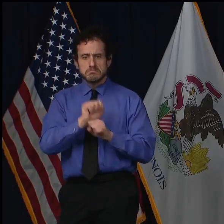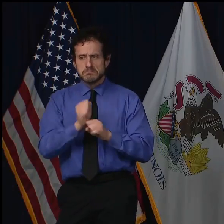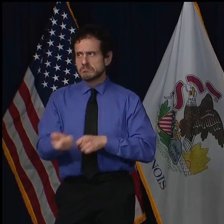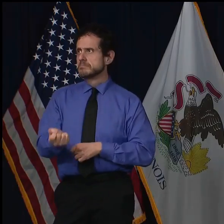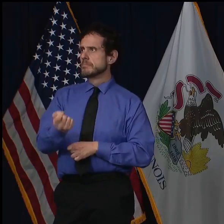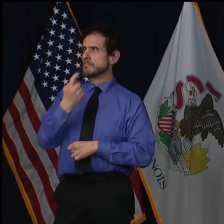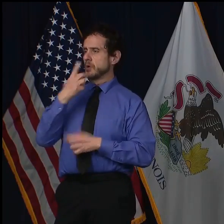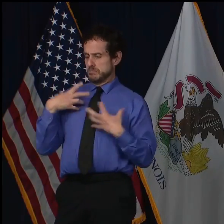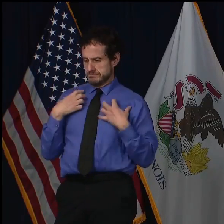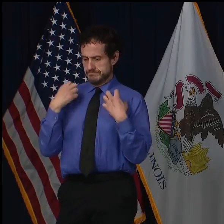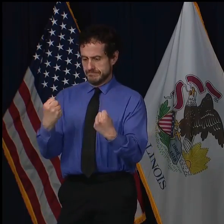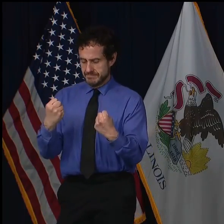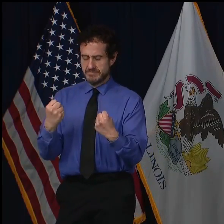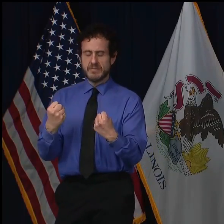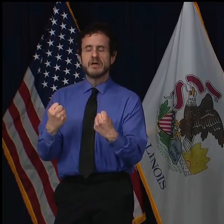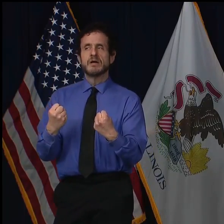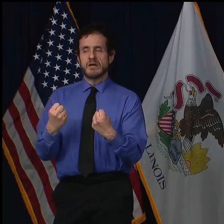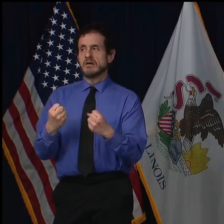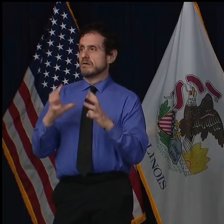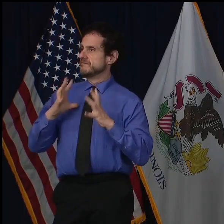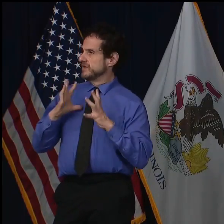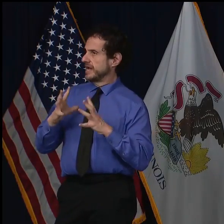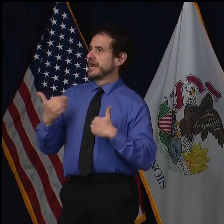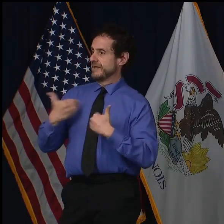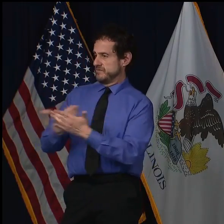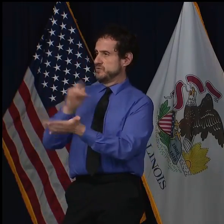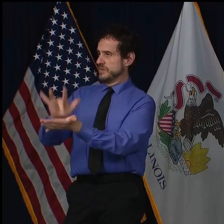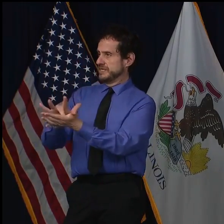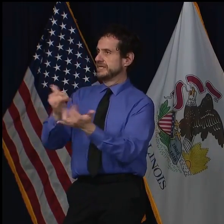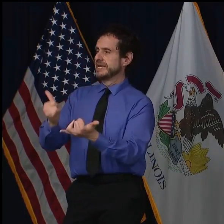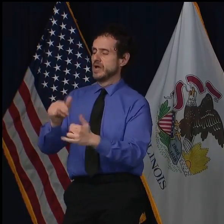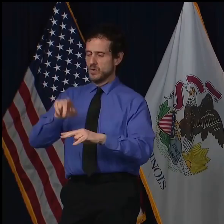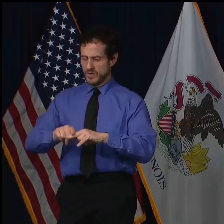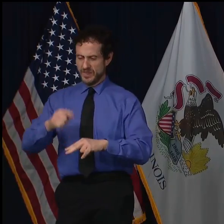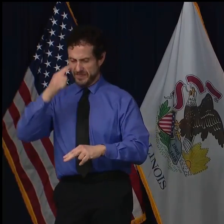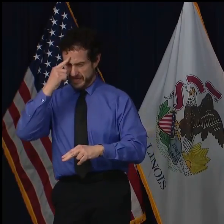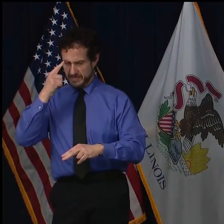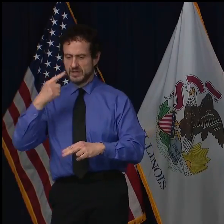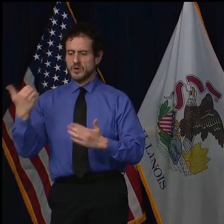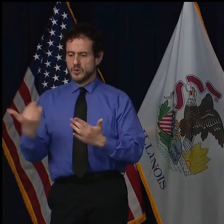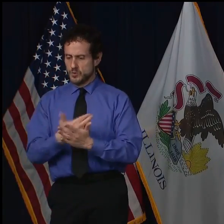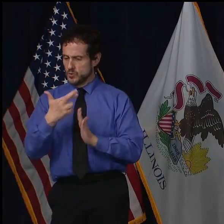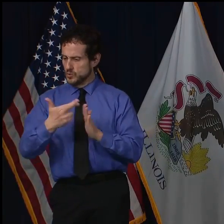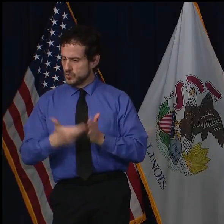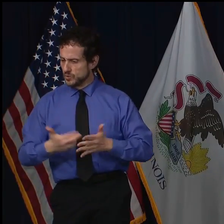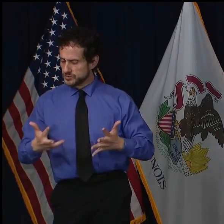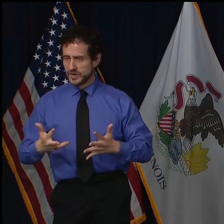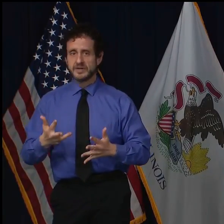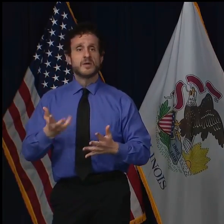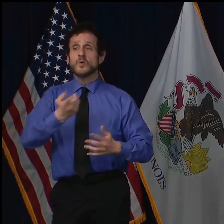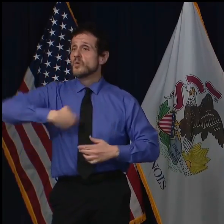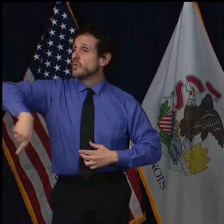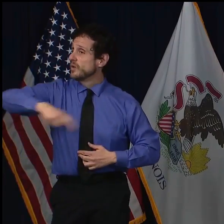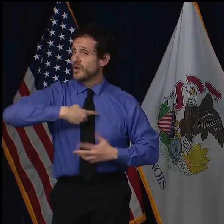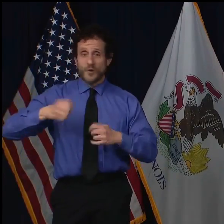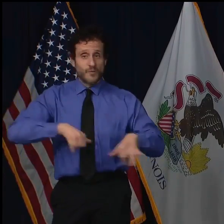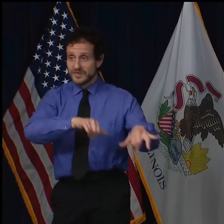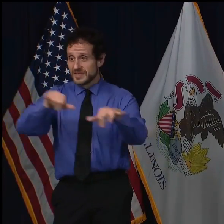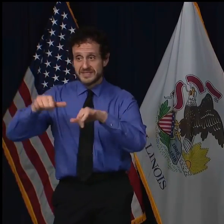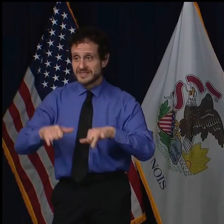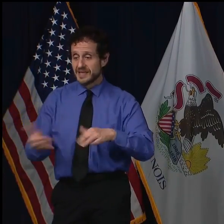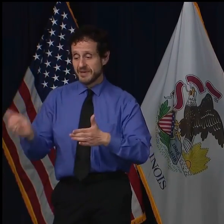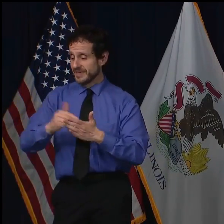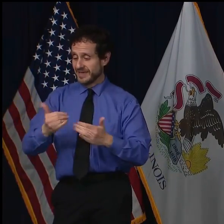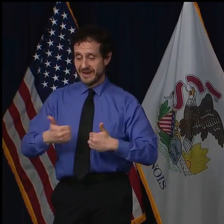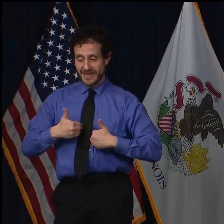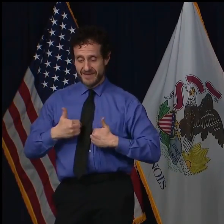we reset and we have to sit back down and figure out, okay, what can we lift up? Everybody wants us to get back to normal. We